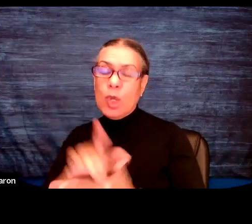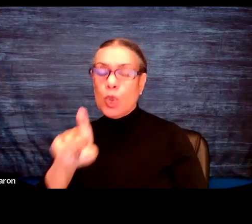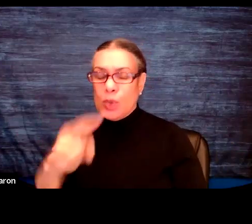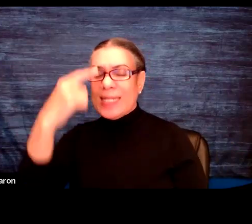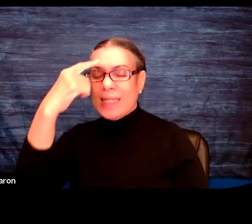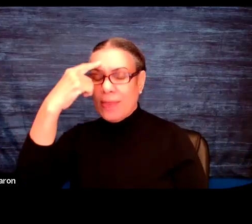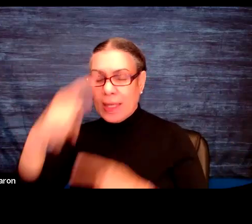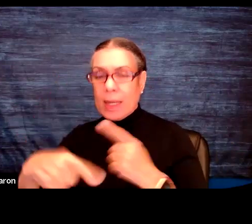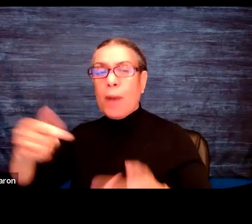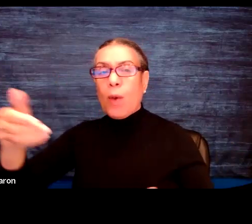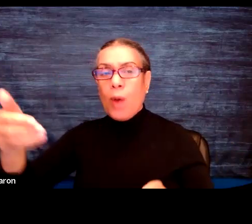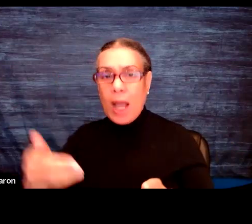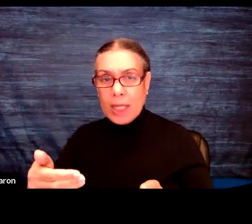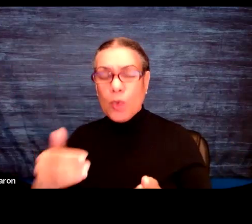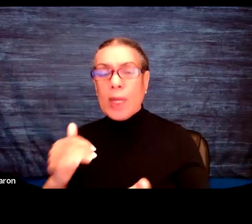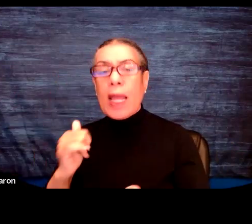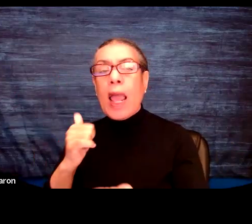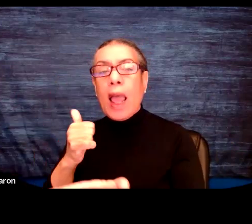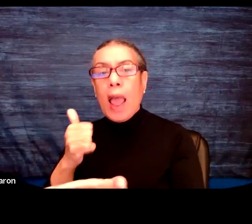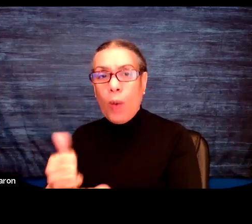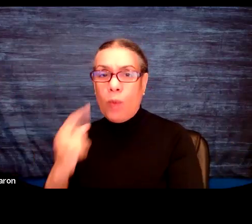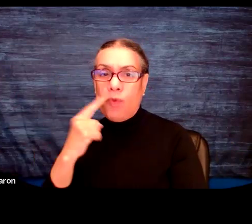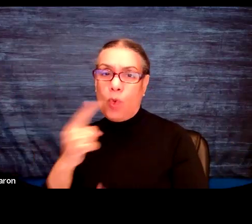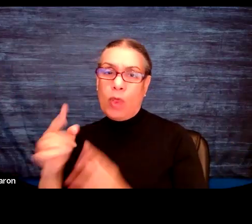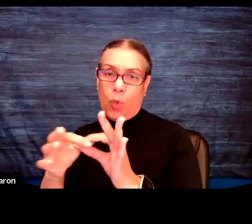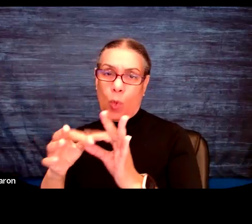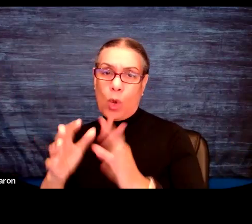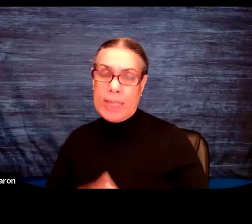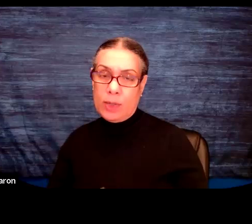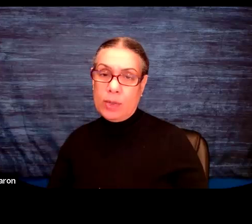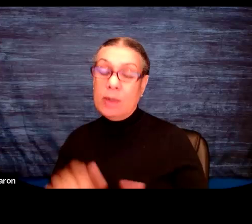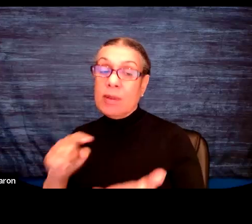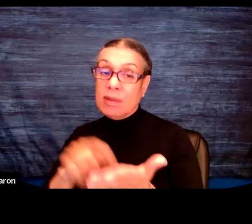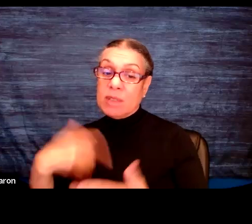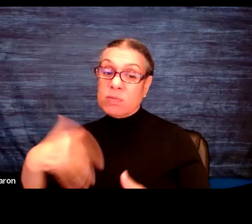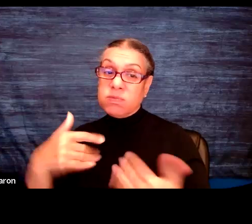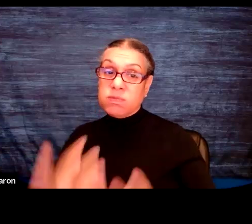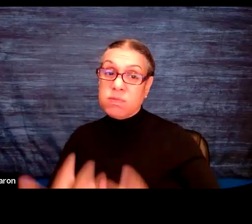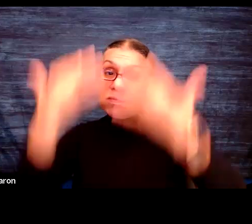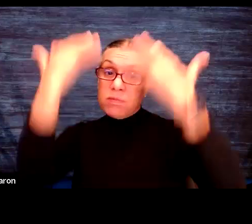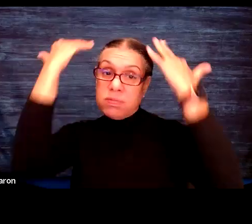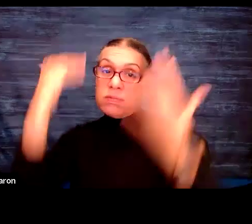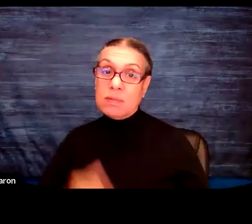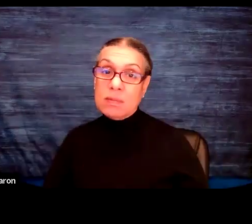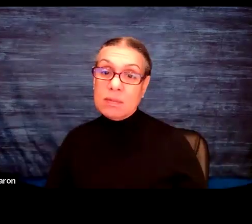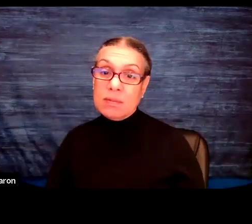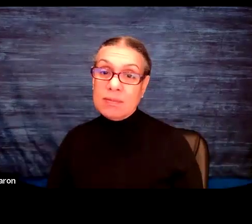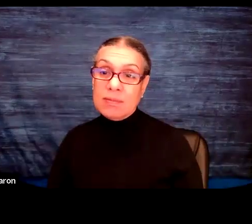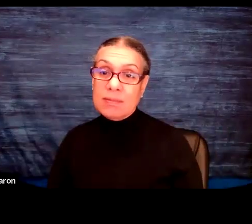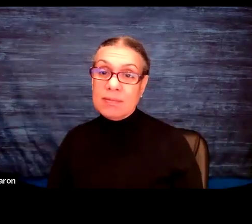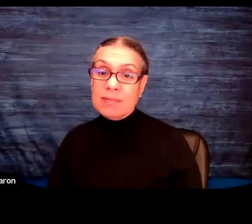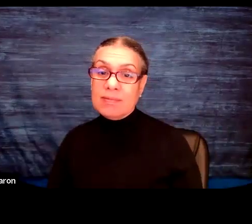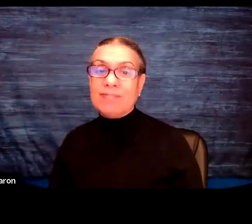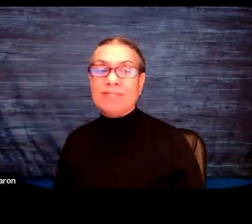about hiring help for these coordinators because this could be overwhelming. Sure. So it certainly is a